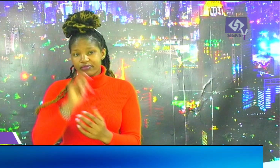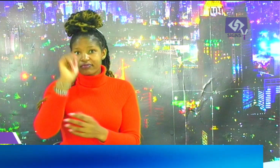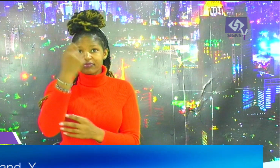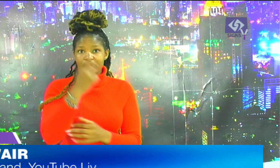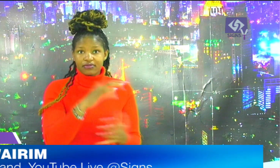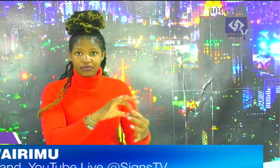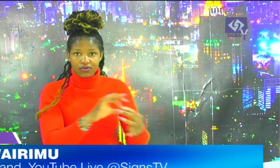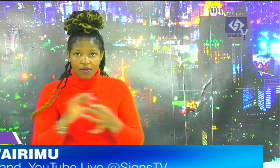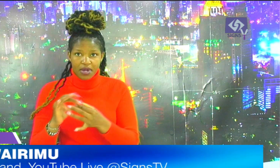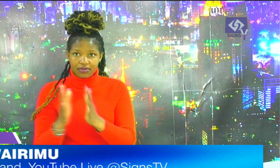discussed.